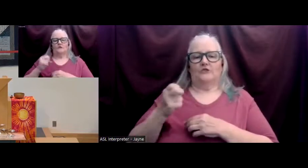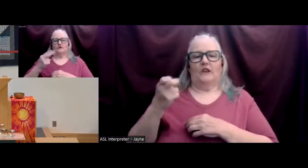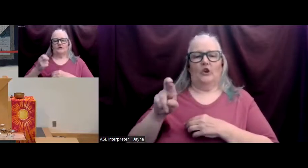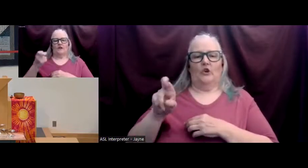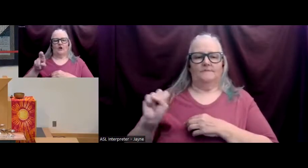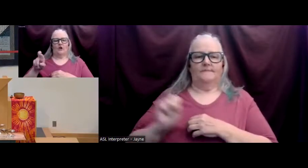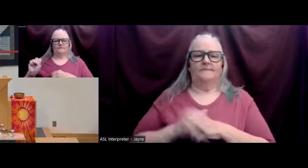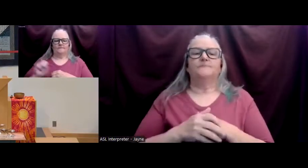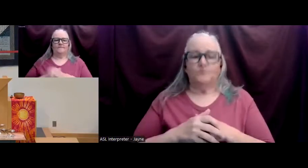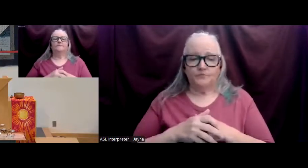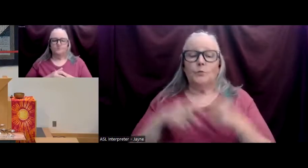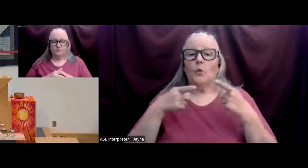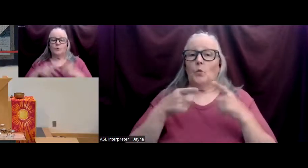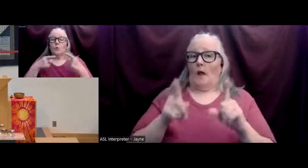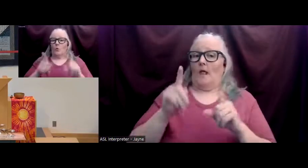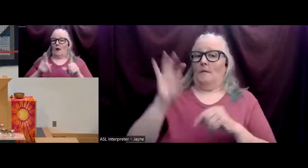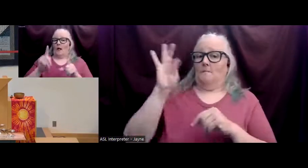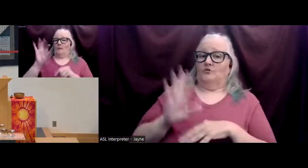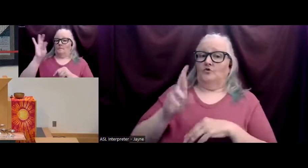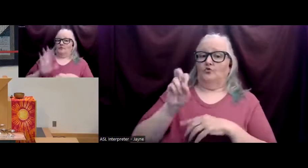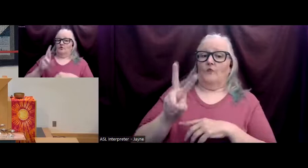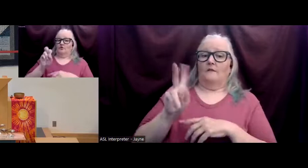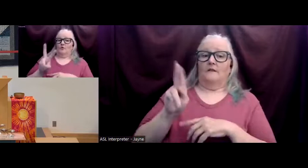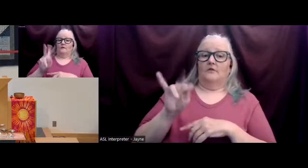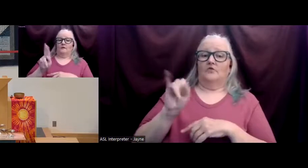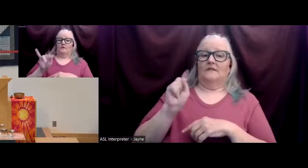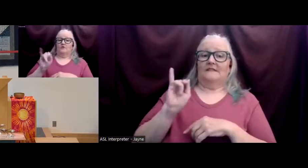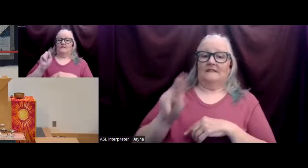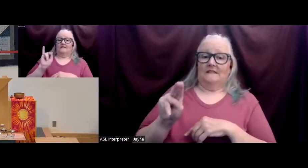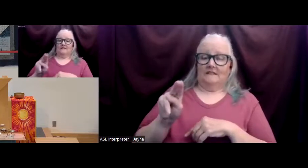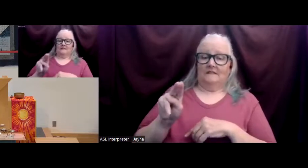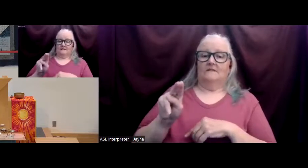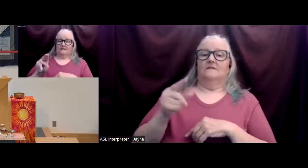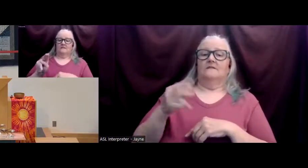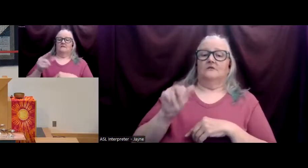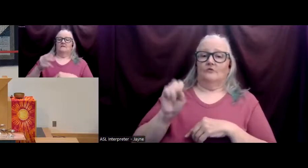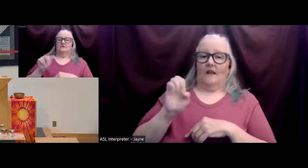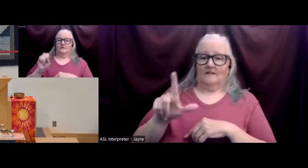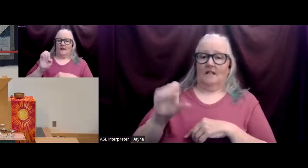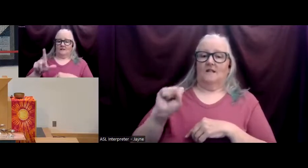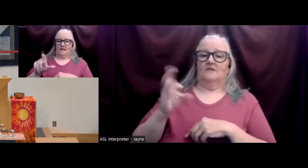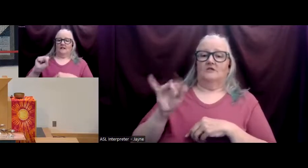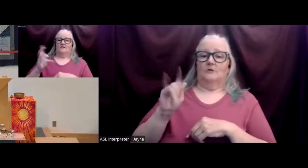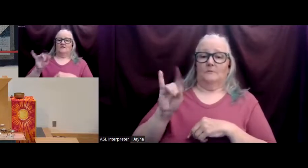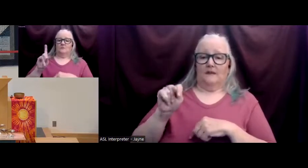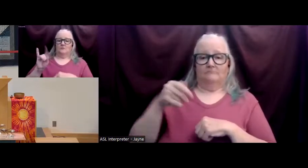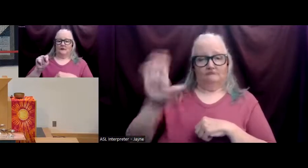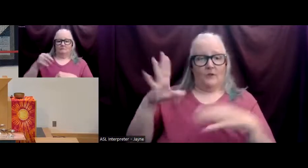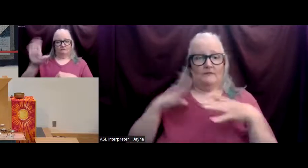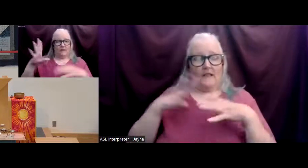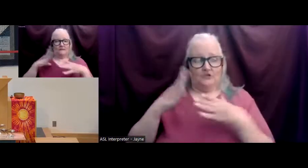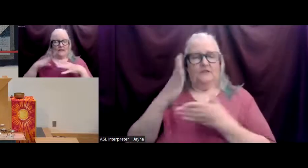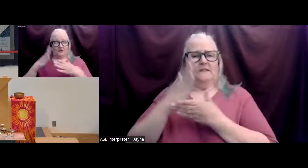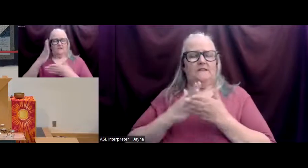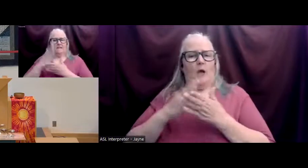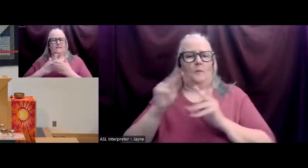While our minister, Reverend Kristen Graschel Schmidt, is on vacation, some members of our congregation